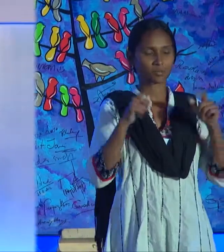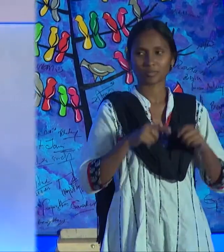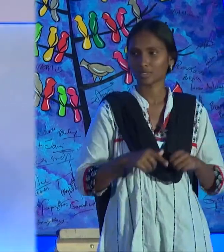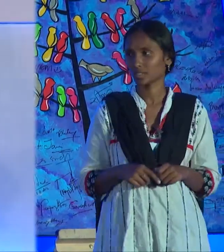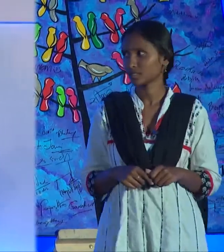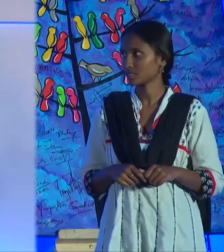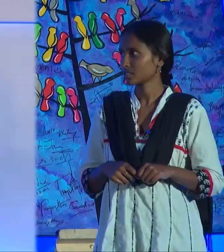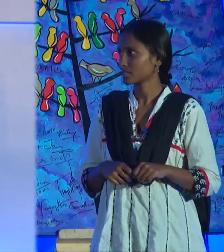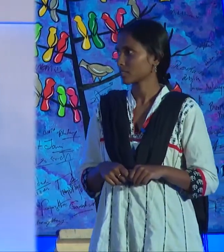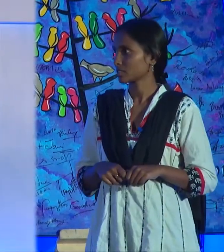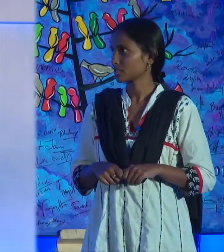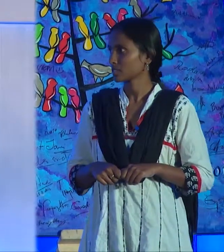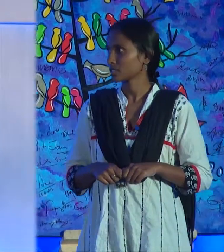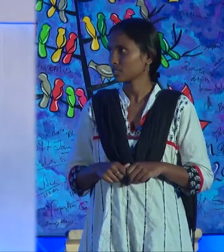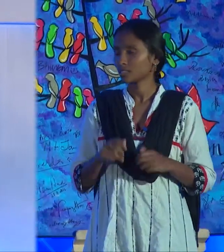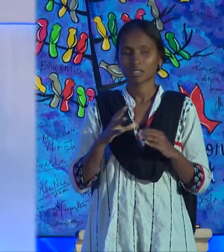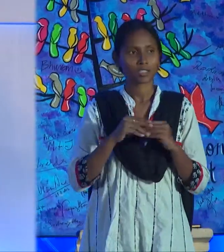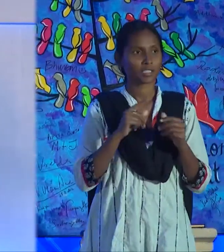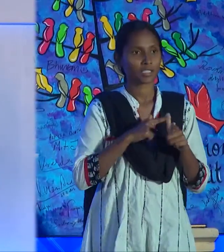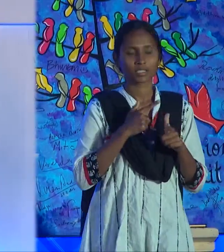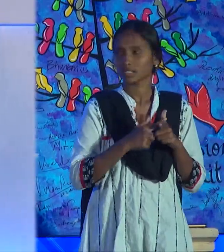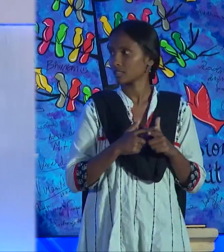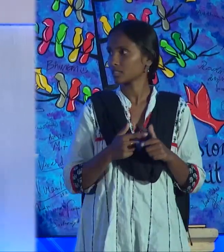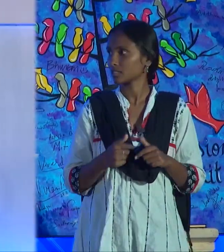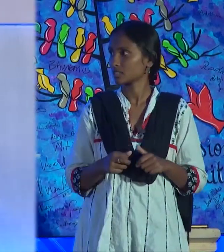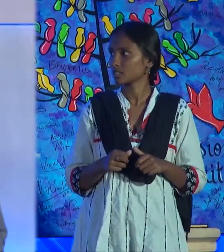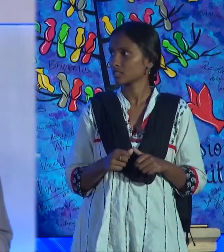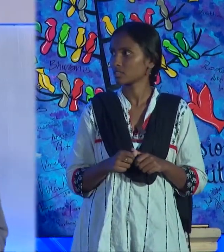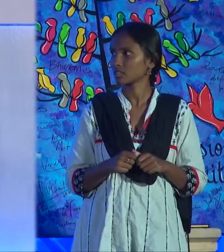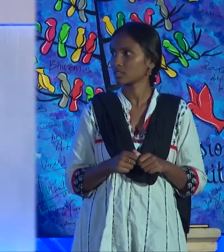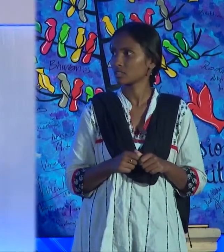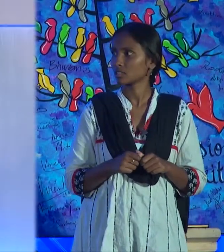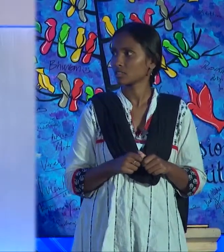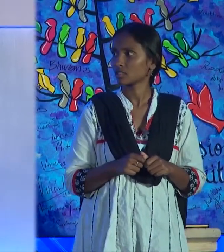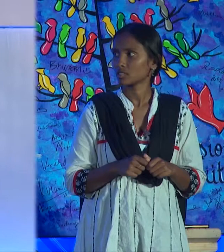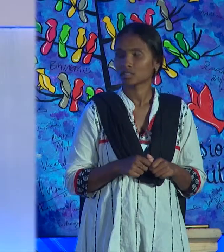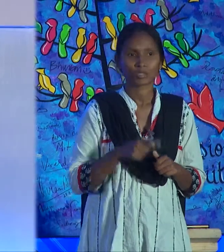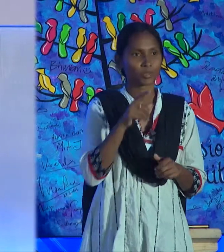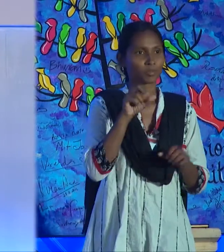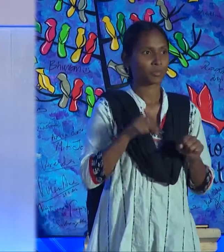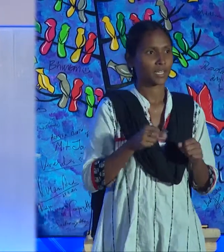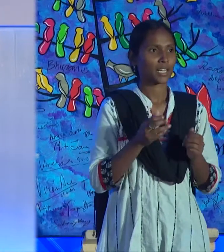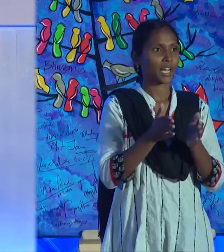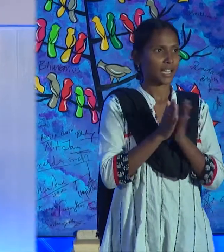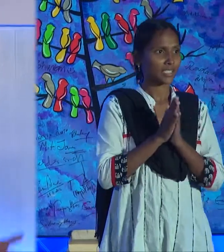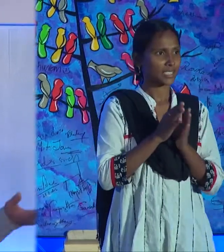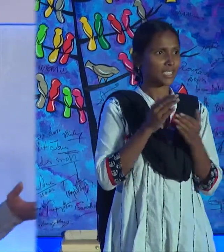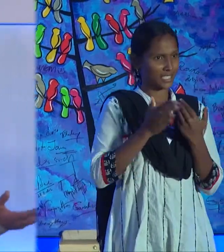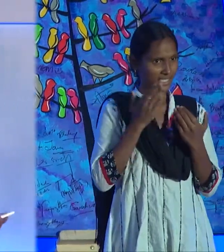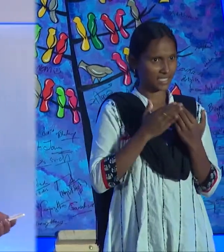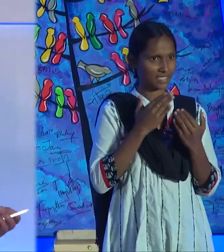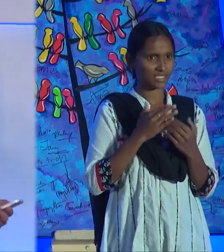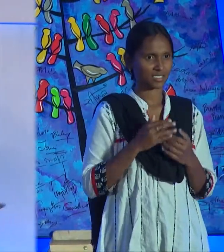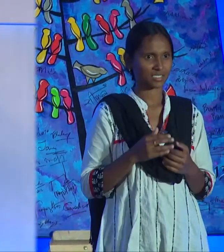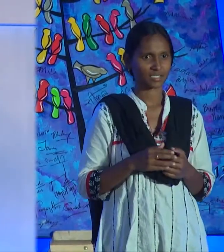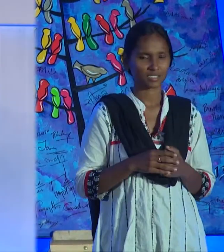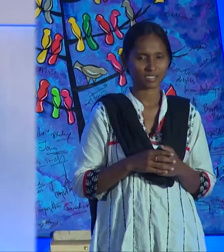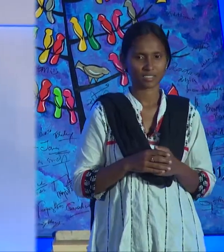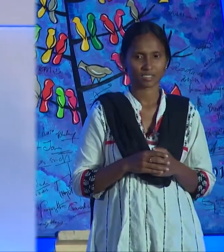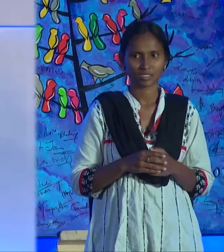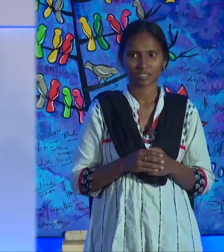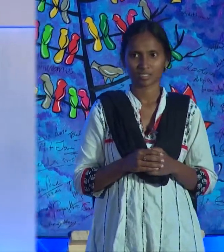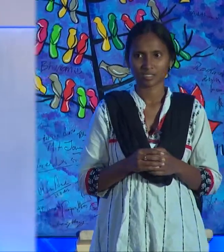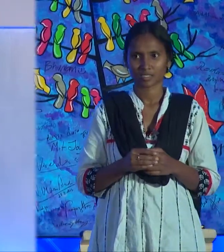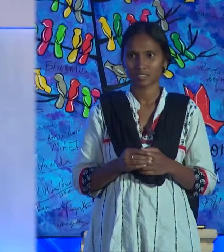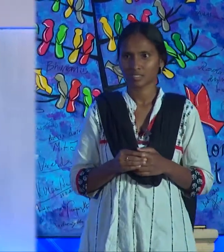had. And then, you might ask, was it easy? I'm like, it was not like taking a trained,